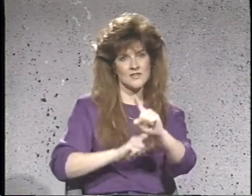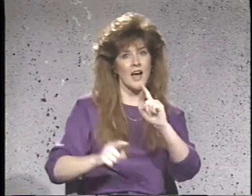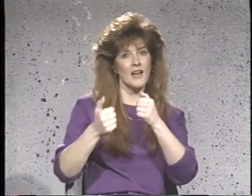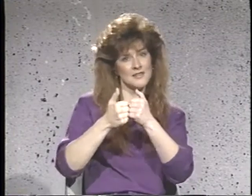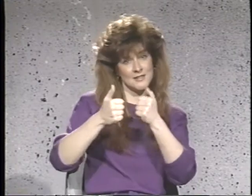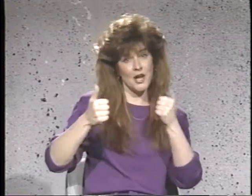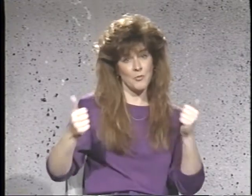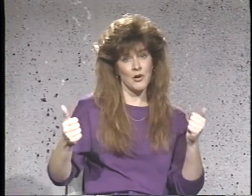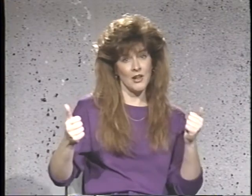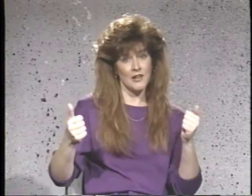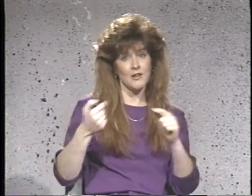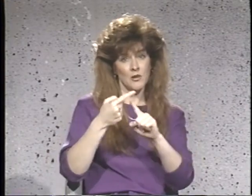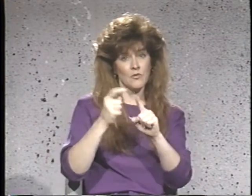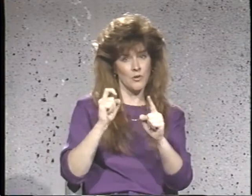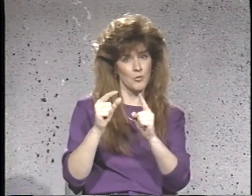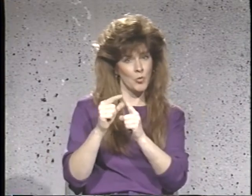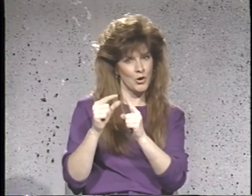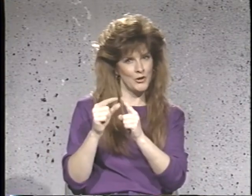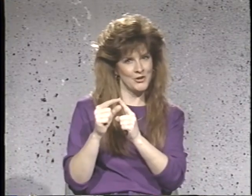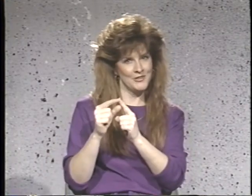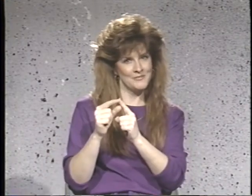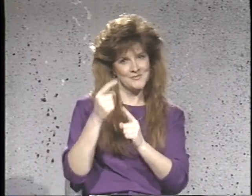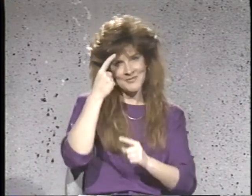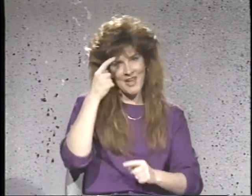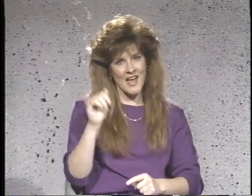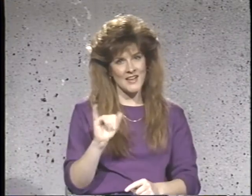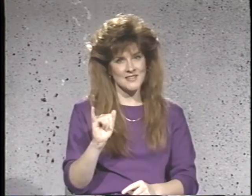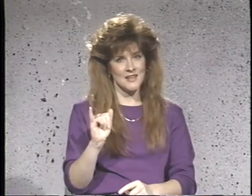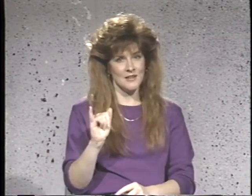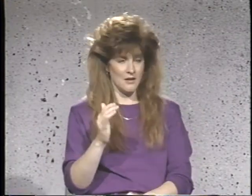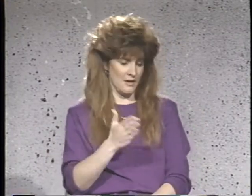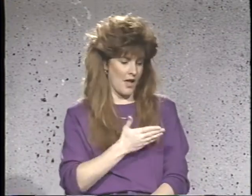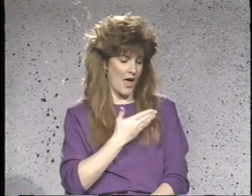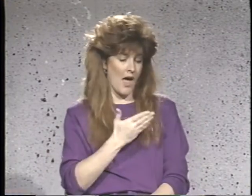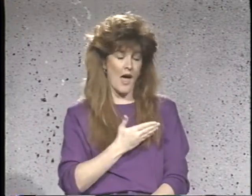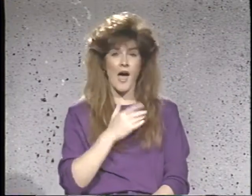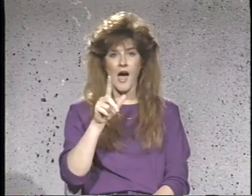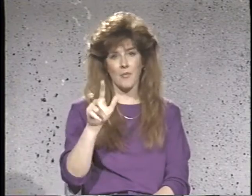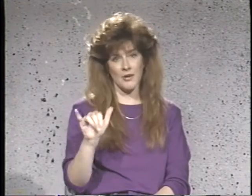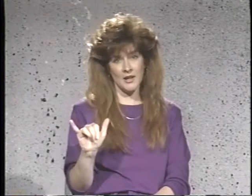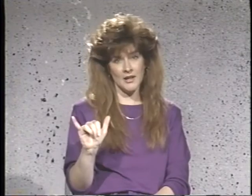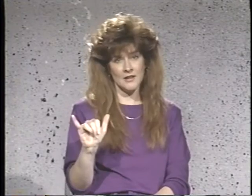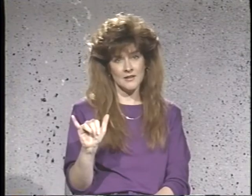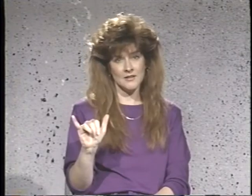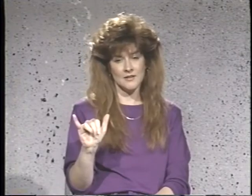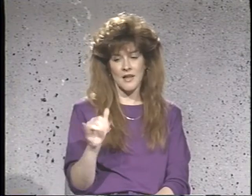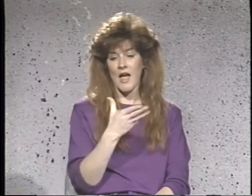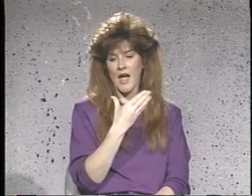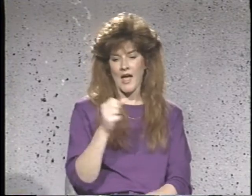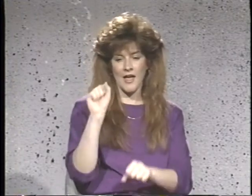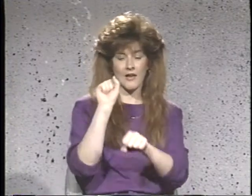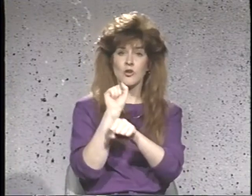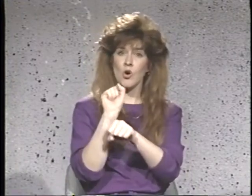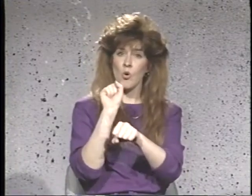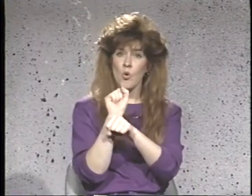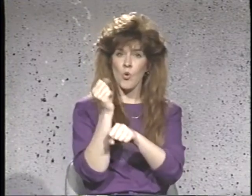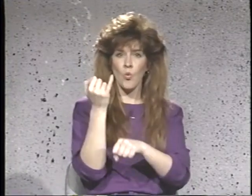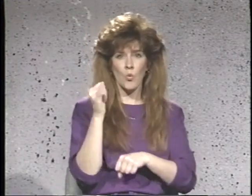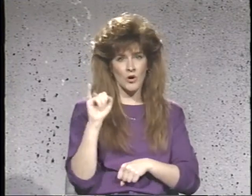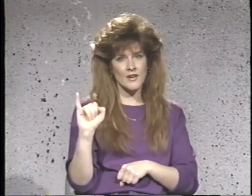signed separately from the word, as in happily and working.